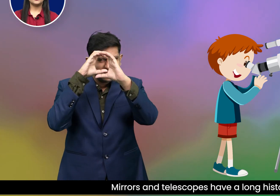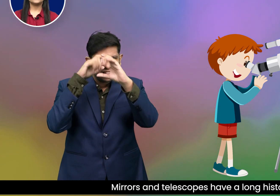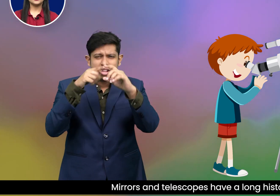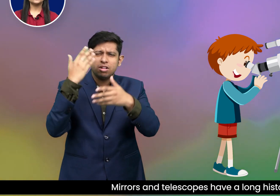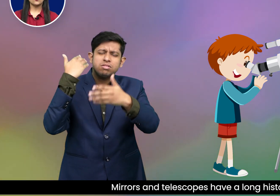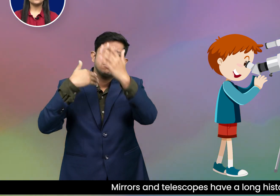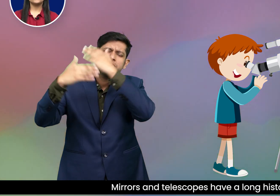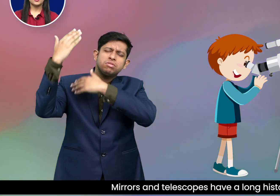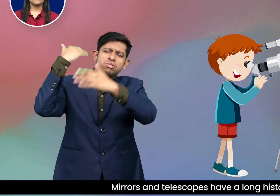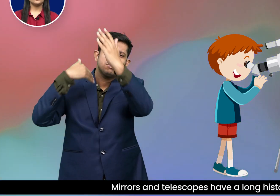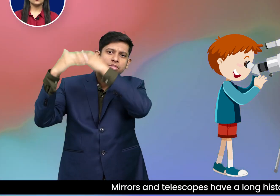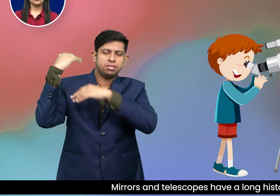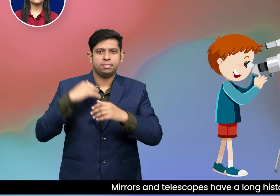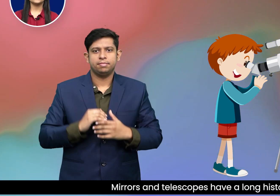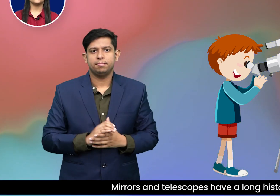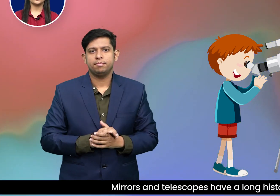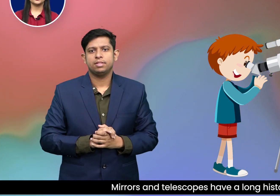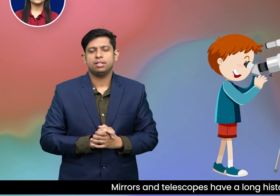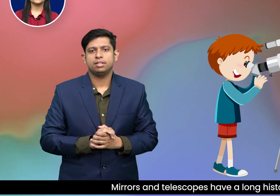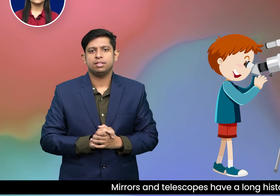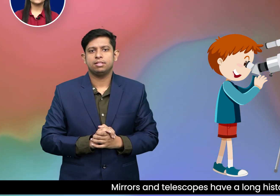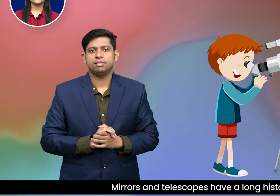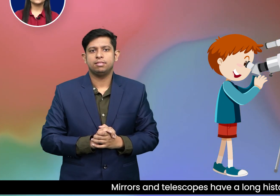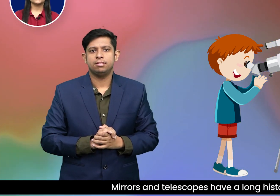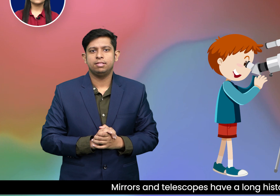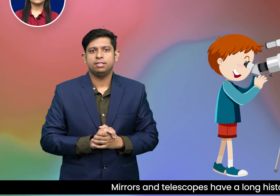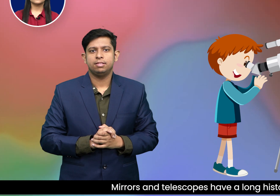Mirror and telescope have a long history.